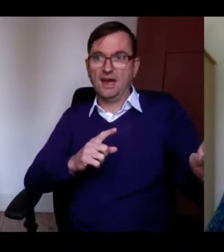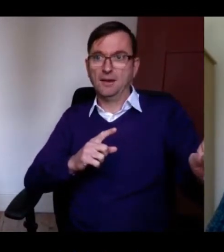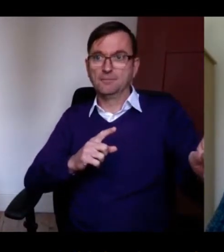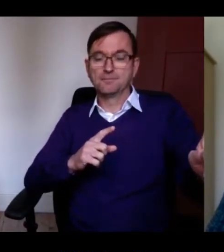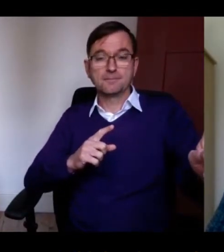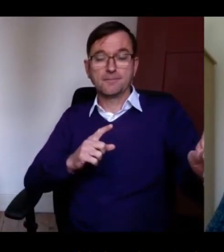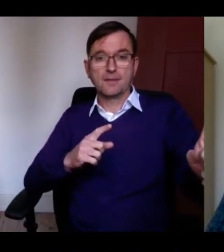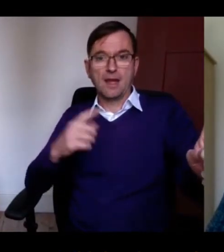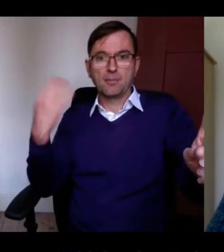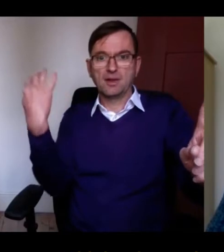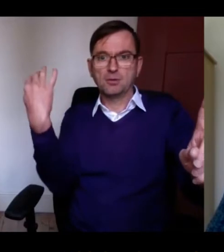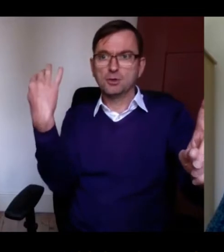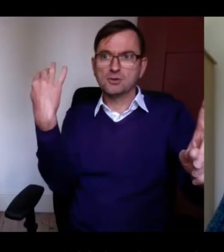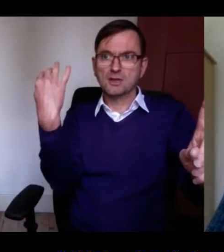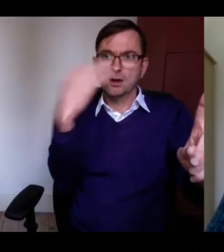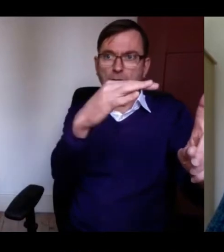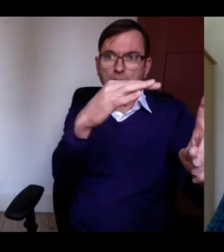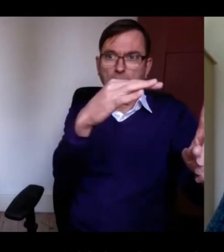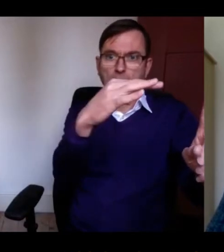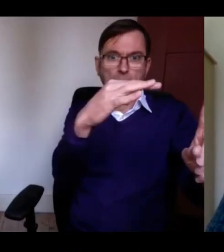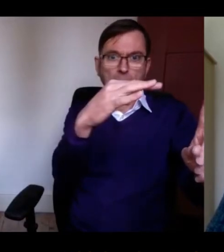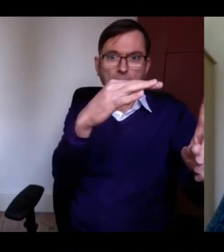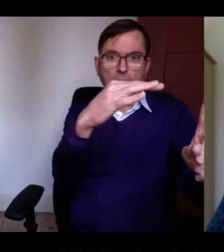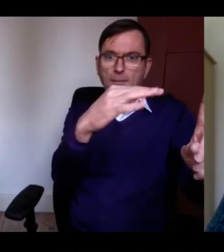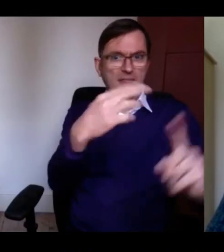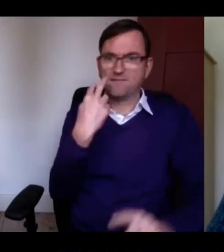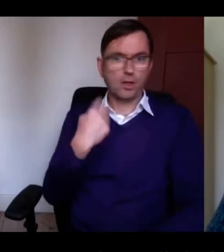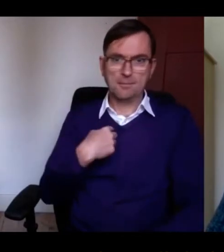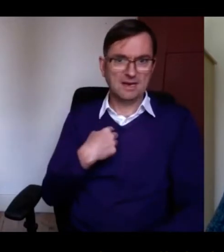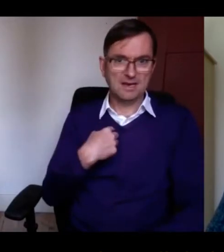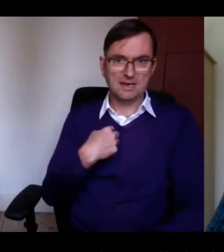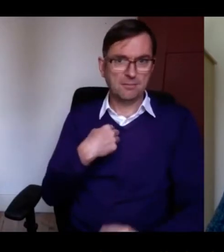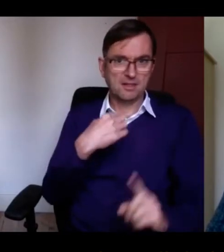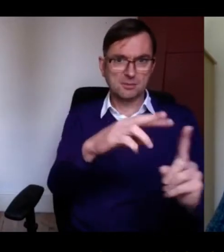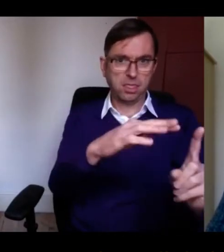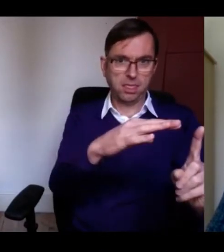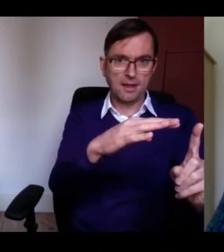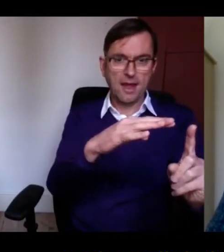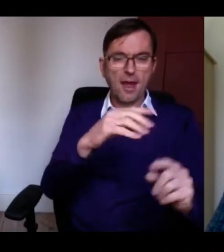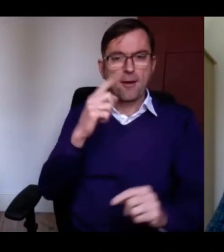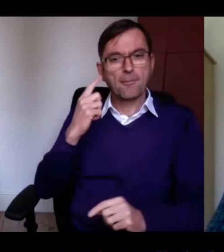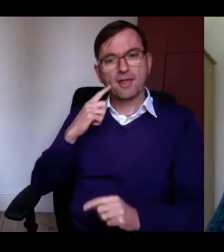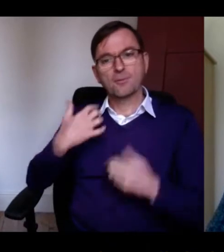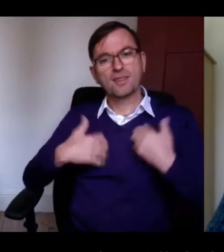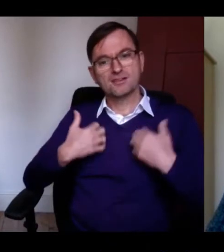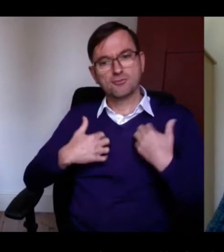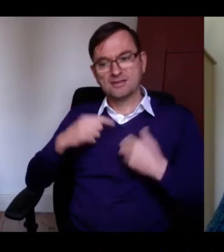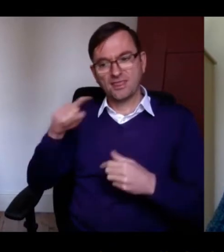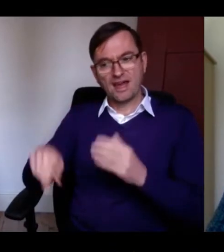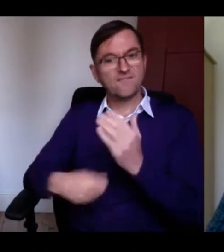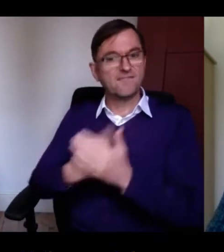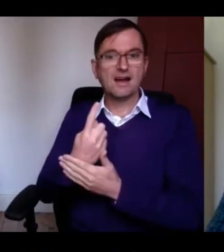when I sign and the interpreter's over there, people usually look at the interpreter first.